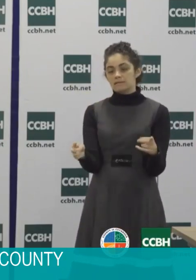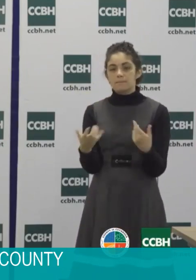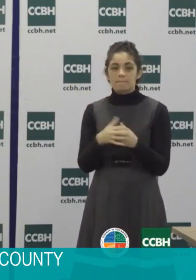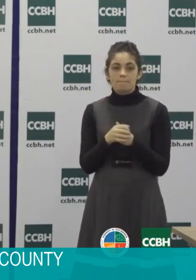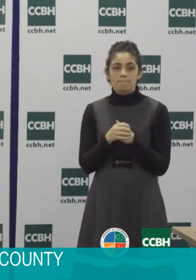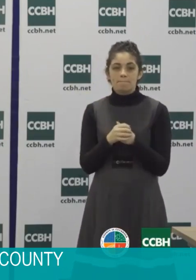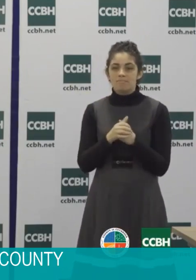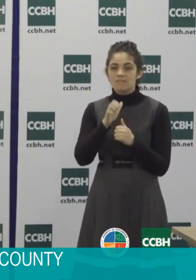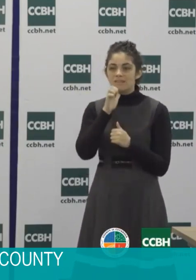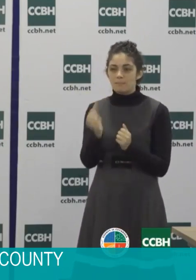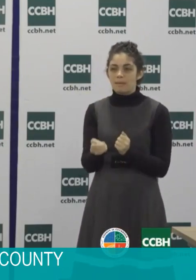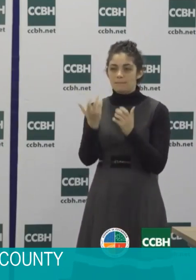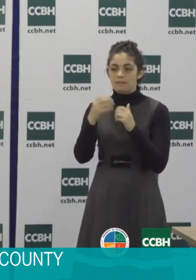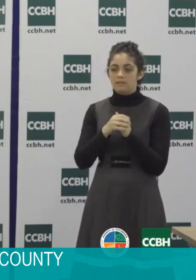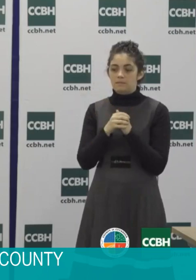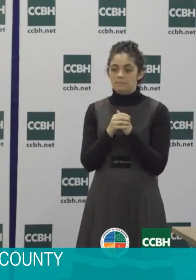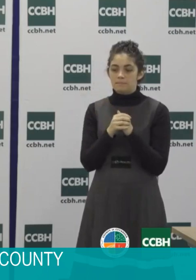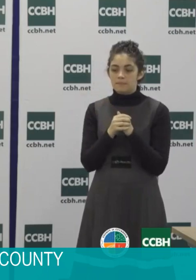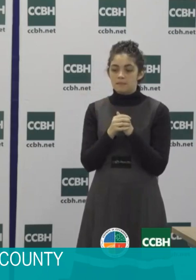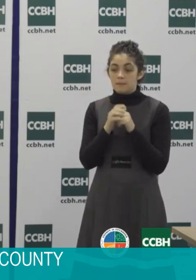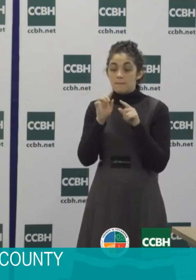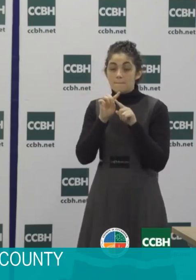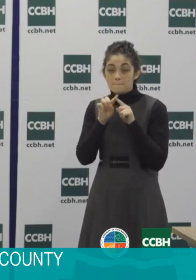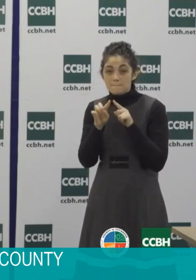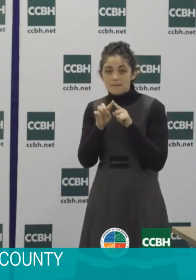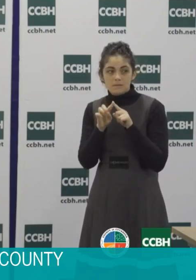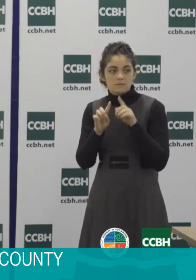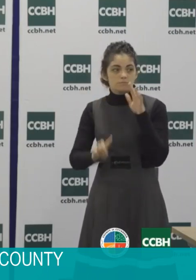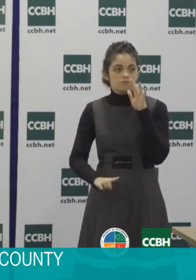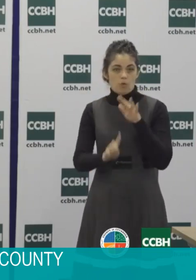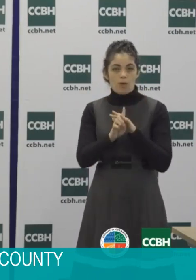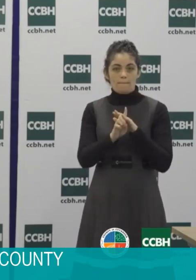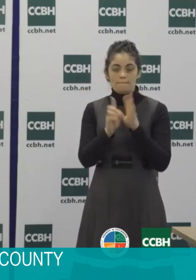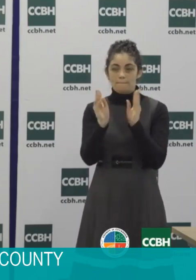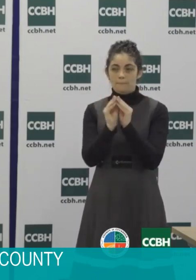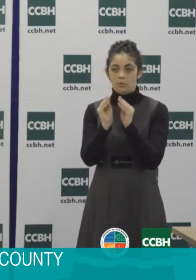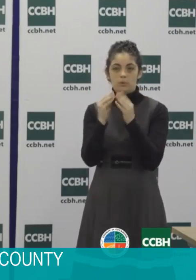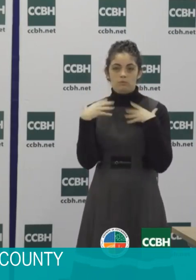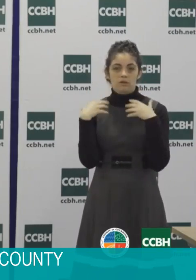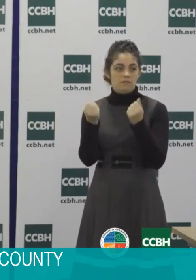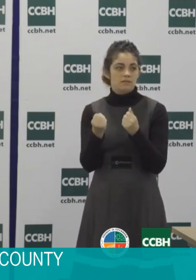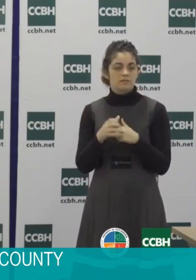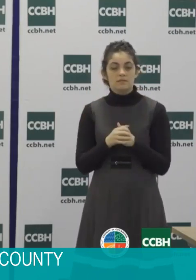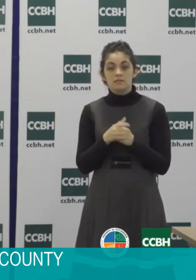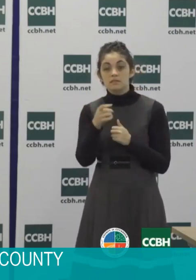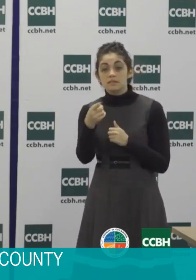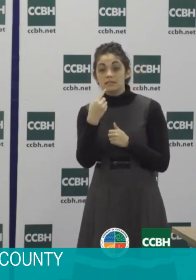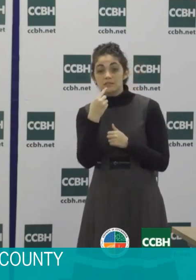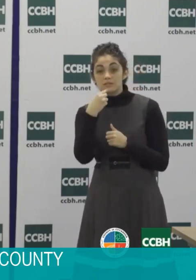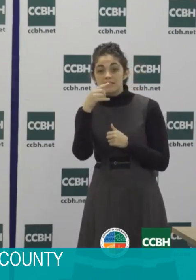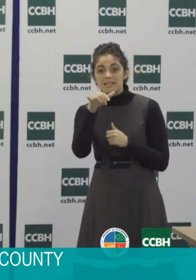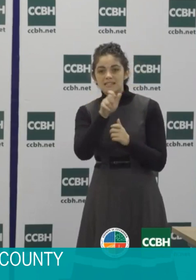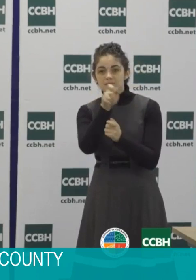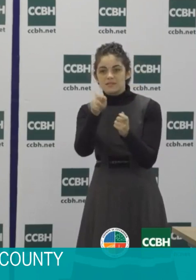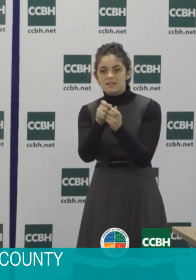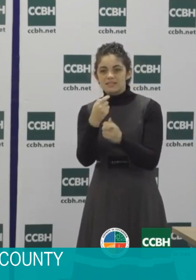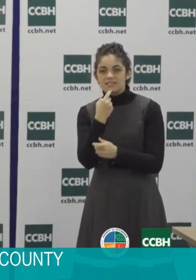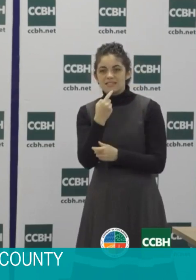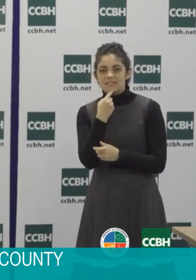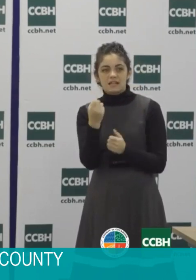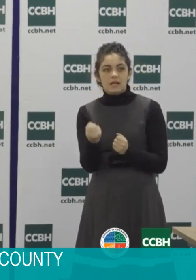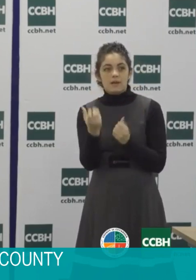And it wasn't by many, so, but it definitely was the first time, was this past Tuesday. Can you specifically say